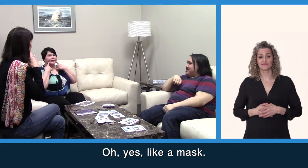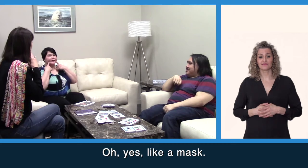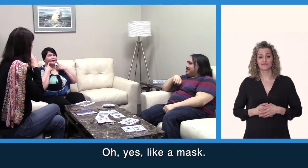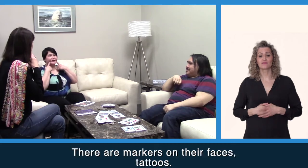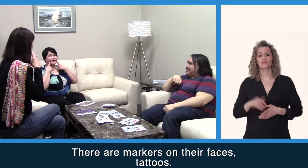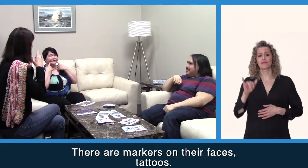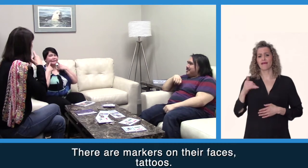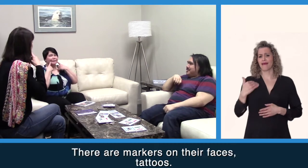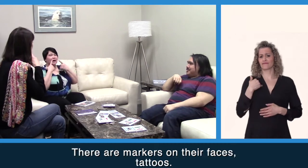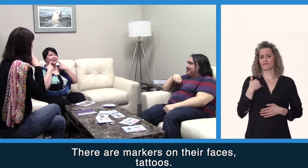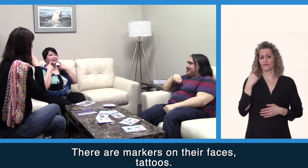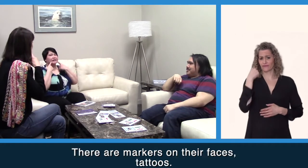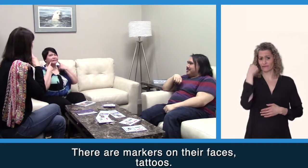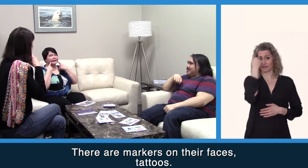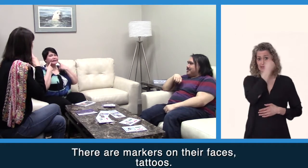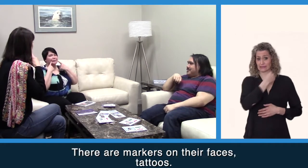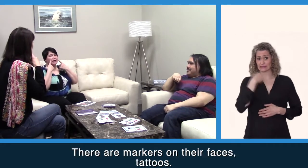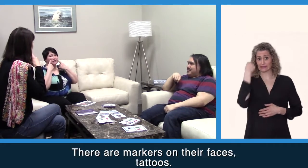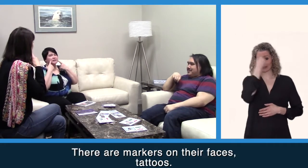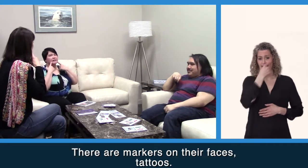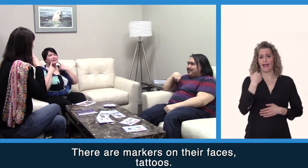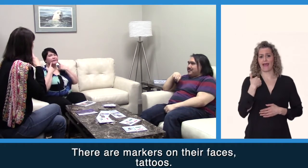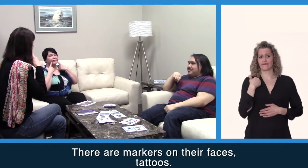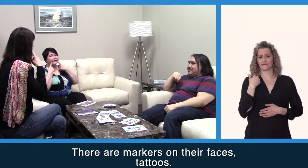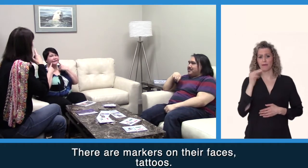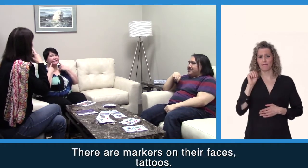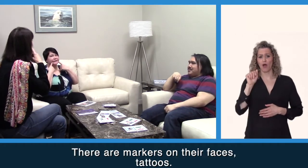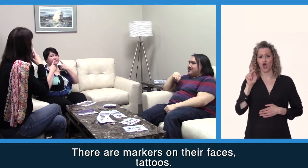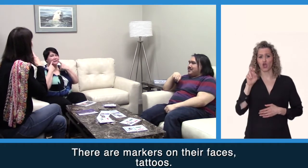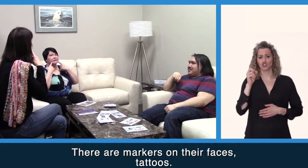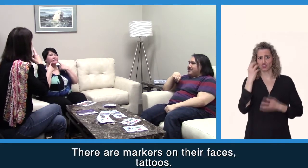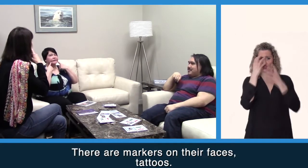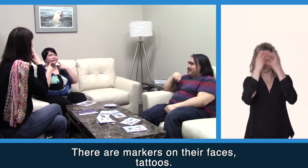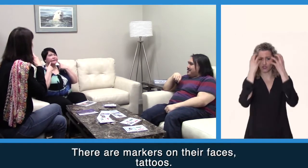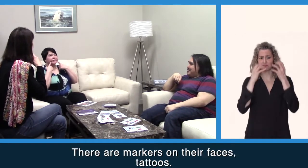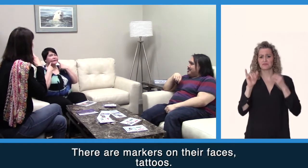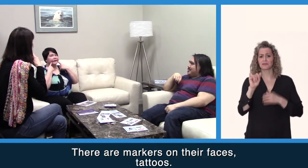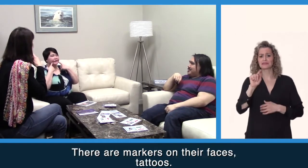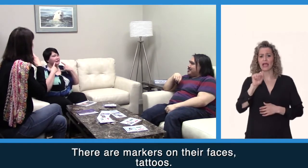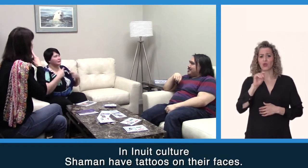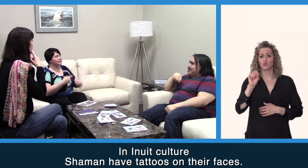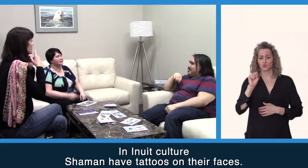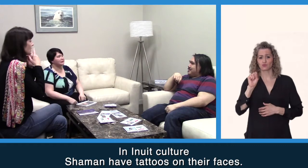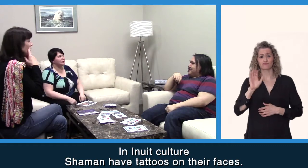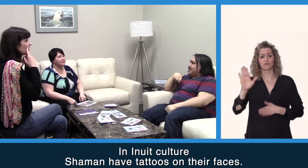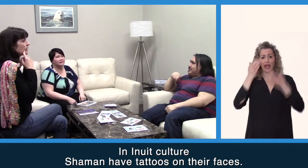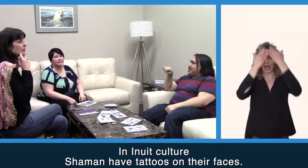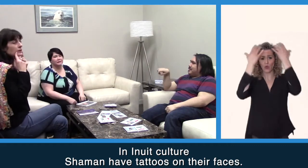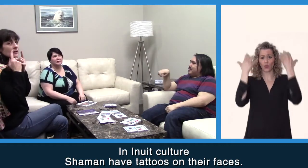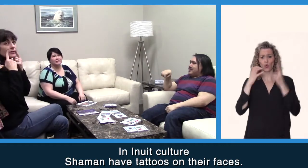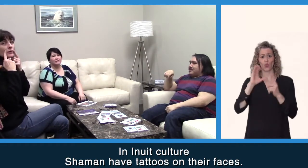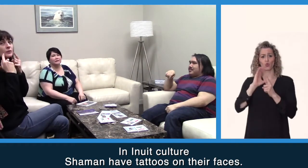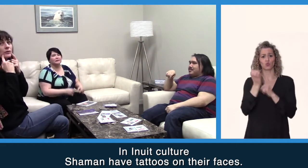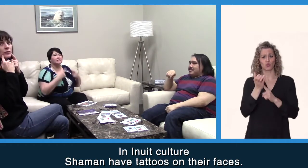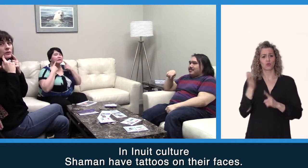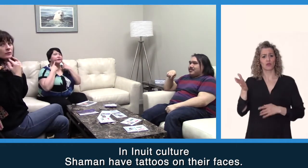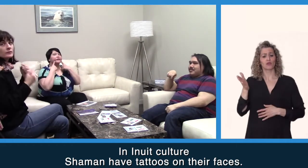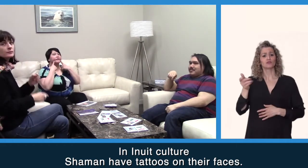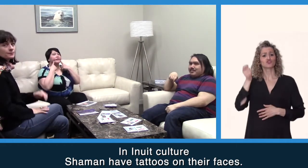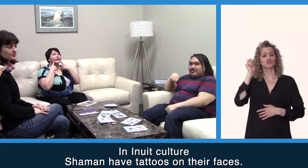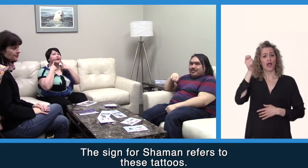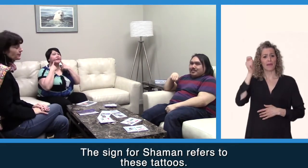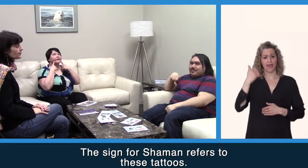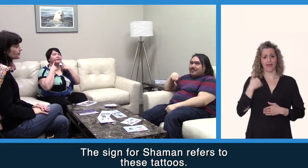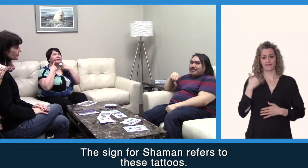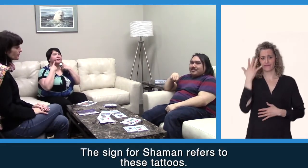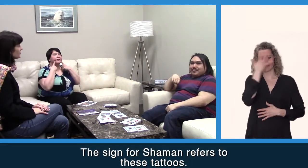Um, Mark, there's markers on their faces. Oh, tattoos. Yeah. Or is it a Yeah. beard? Tattoos. No, it's